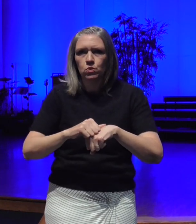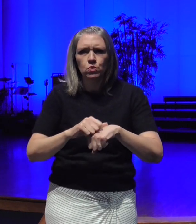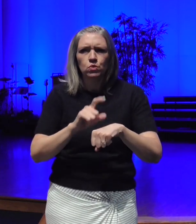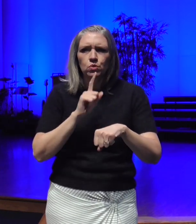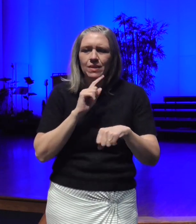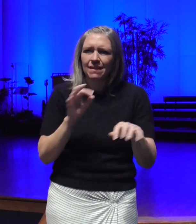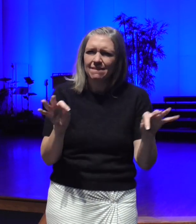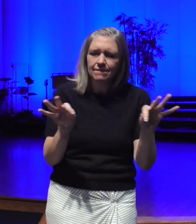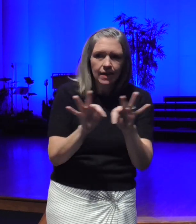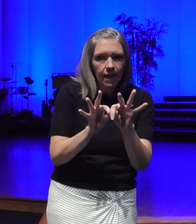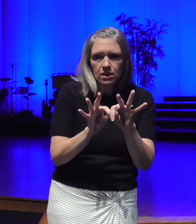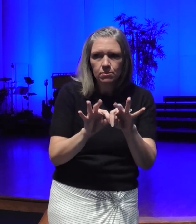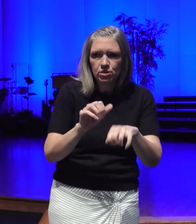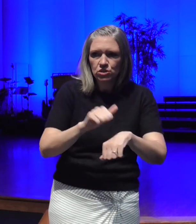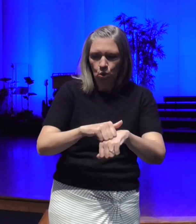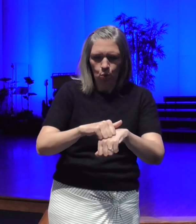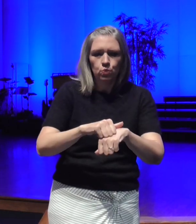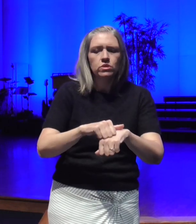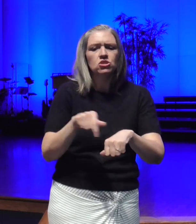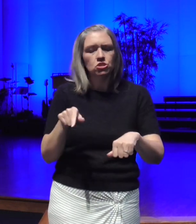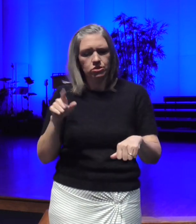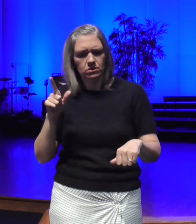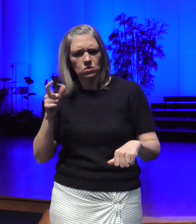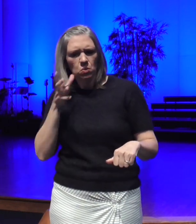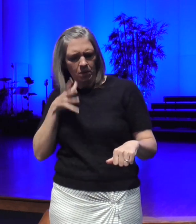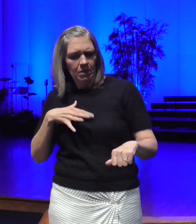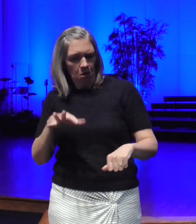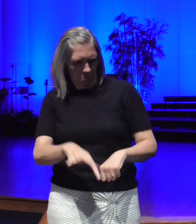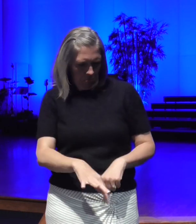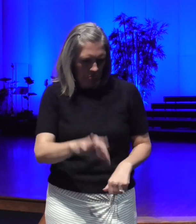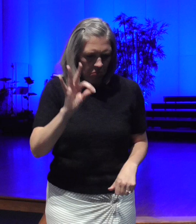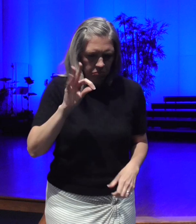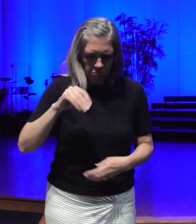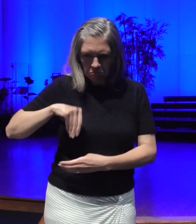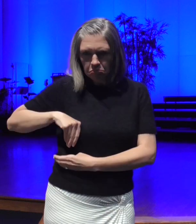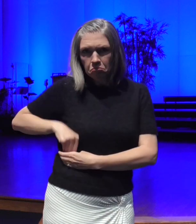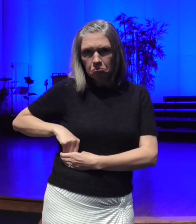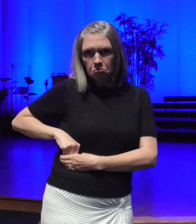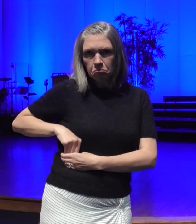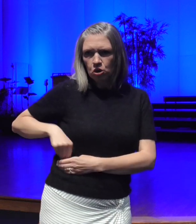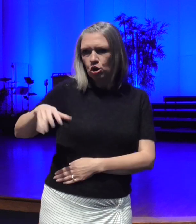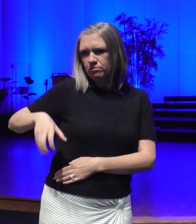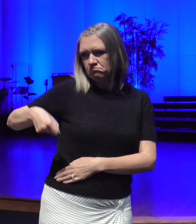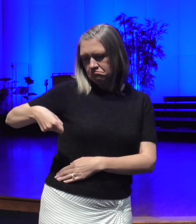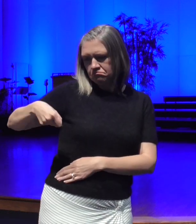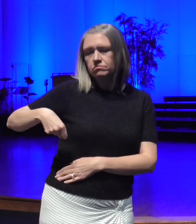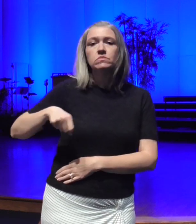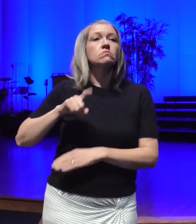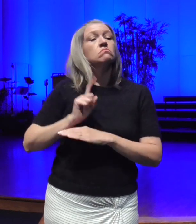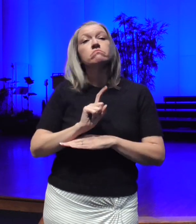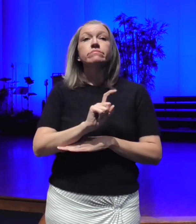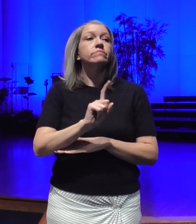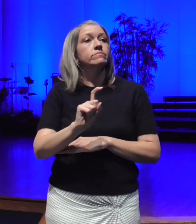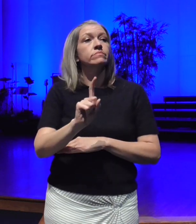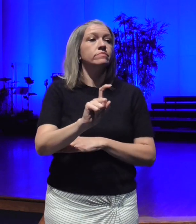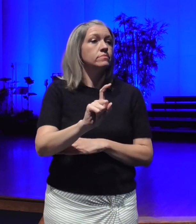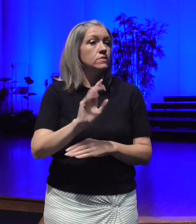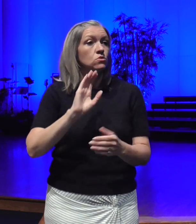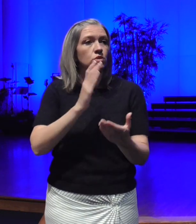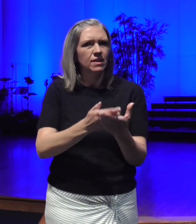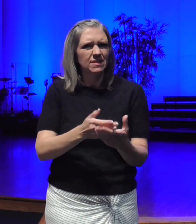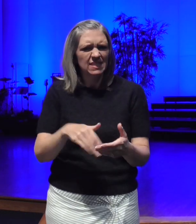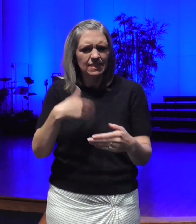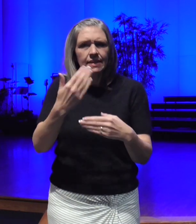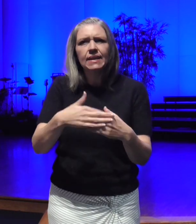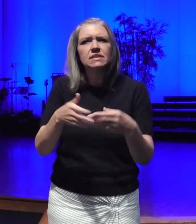very, very valuable. She picks the stone up and she puts it in her satchel. And as she's wandering, she comes up to